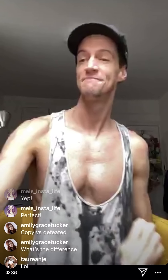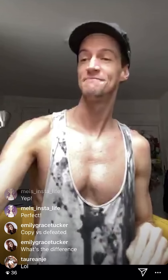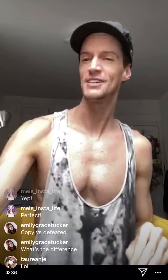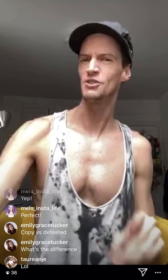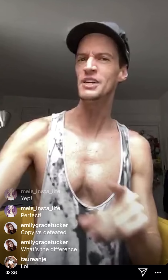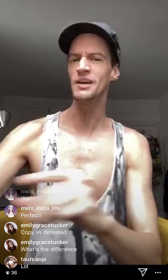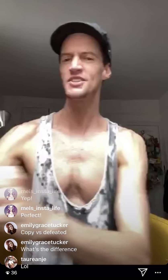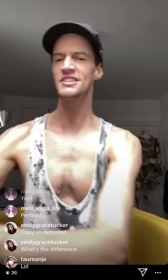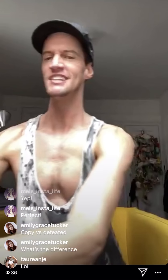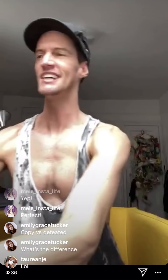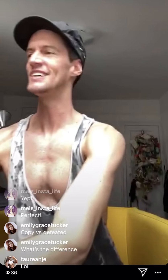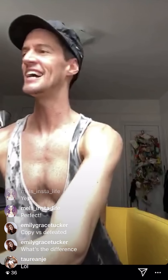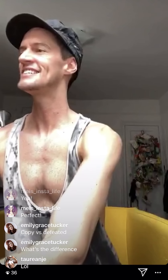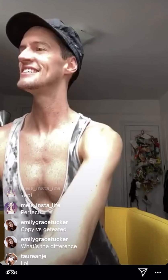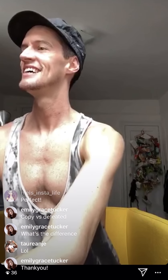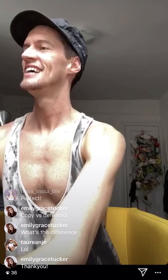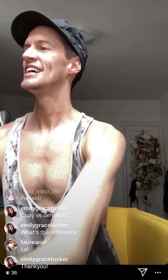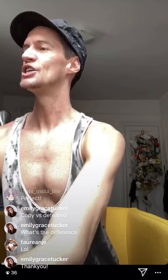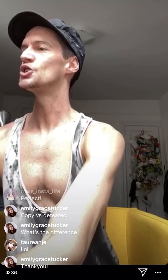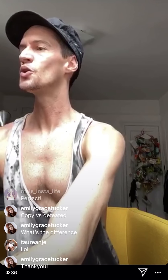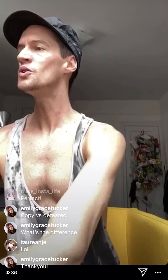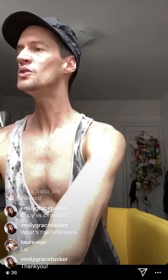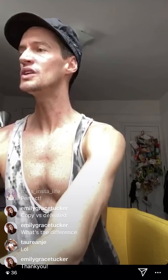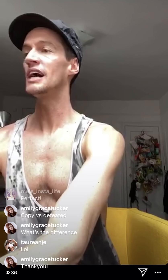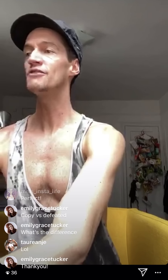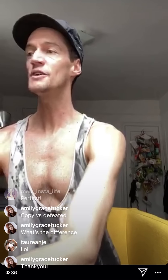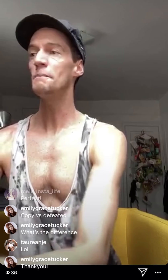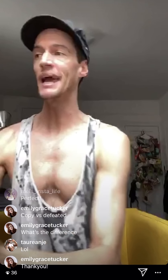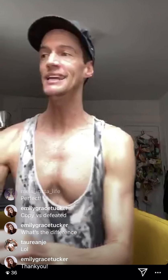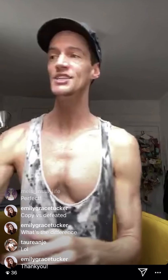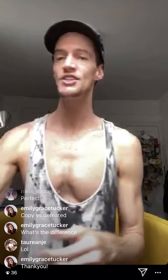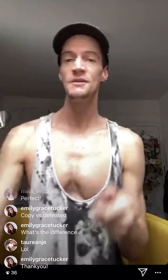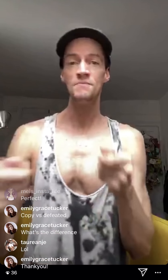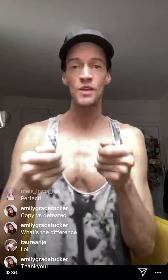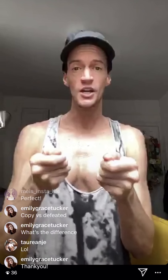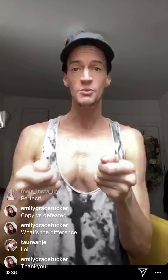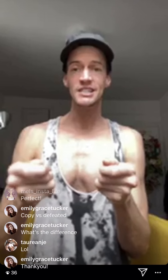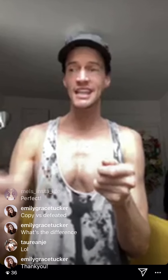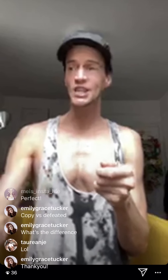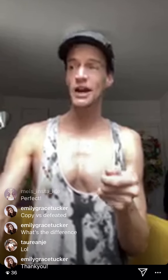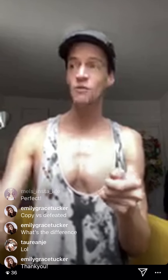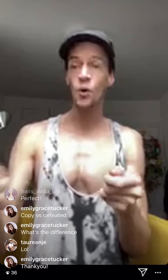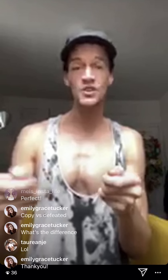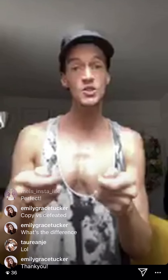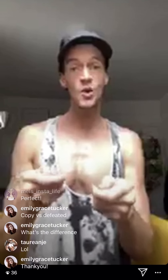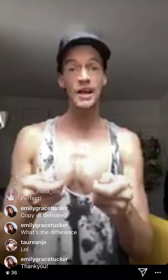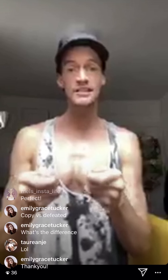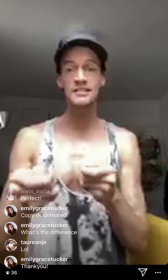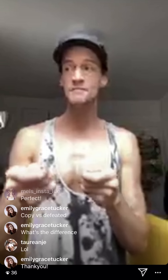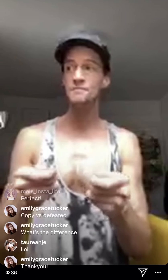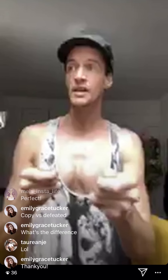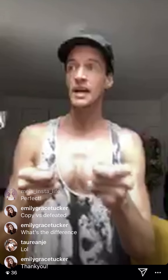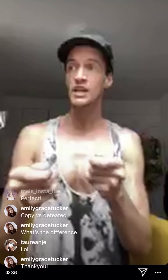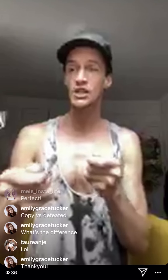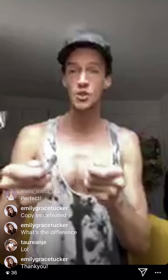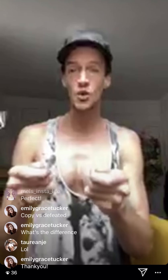Great questions today, you guys. Control, govern, manage. You pretend like you have horse's reins. Control,